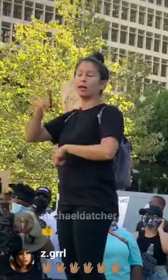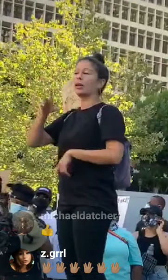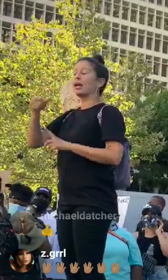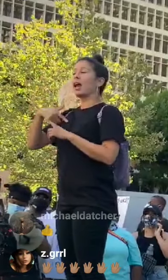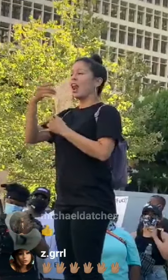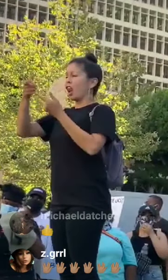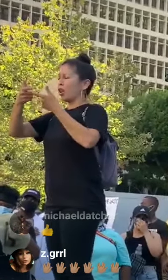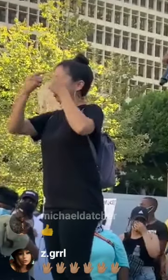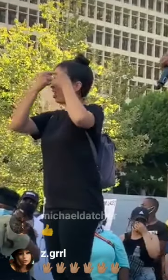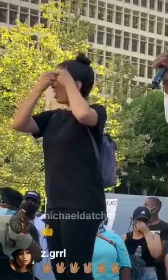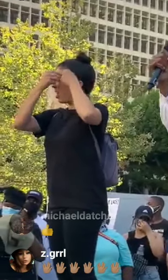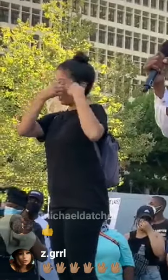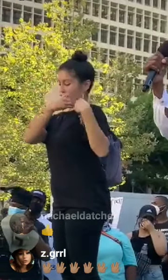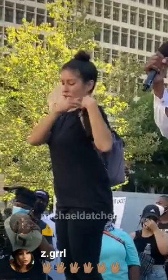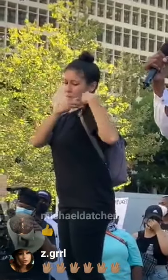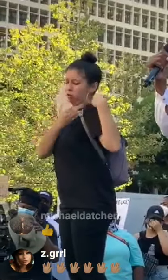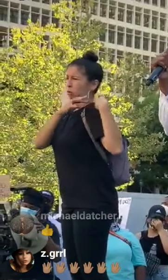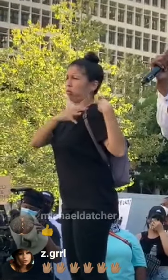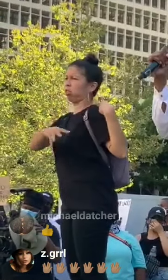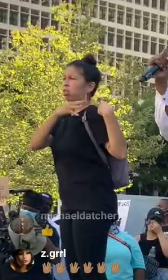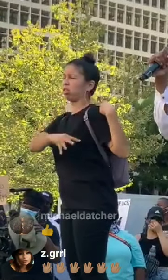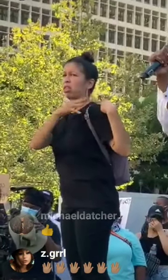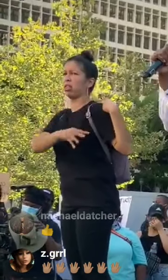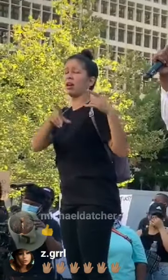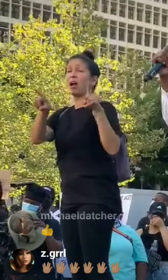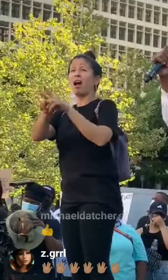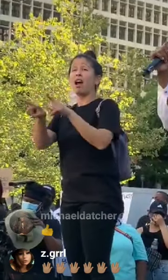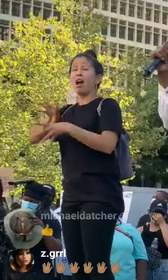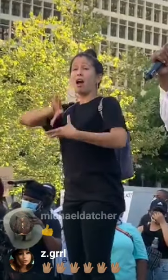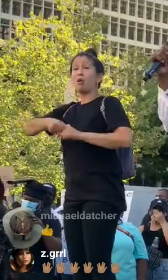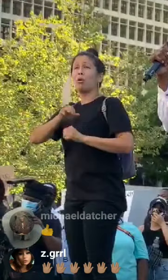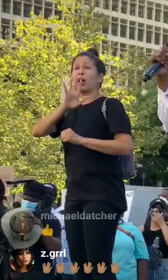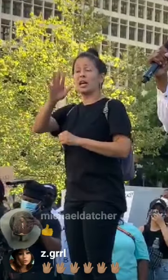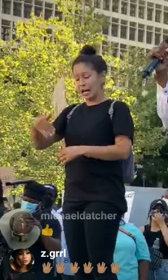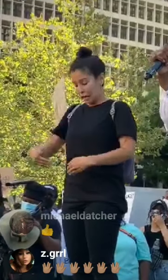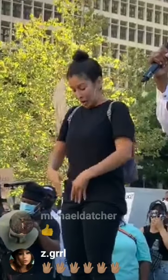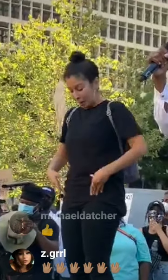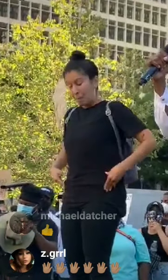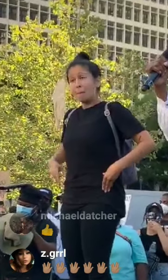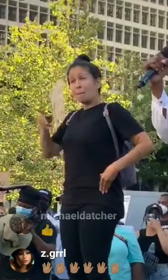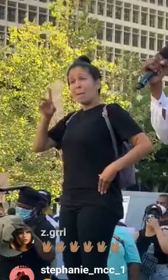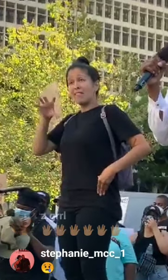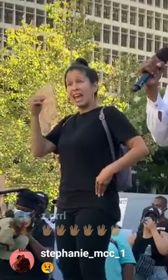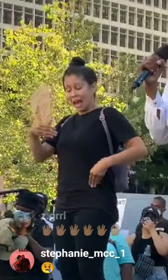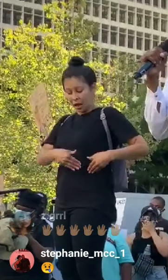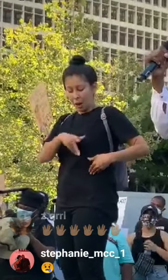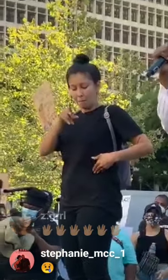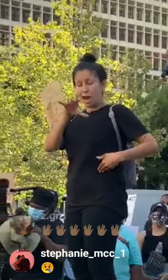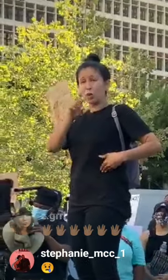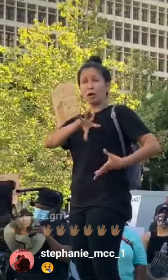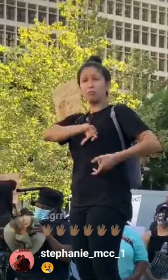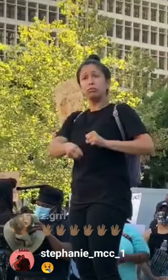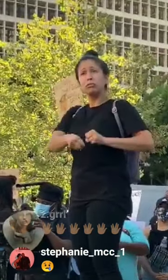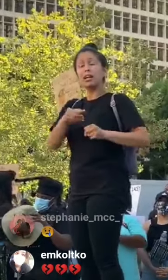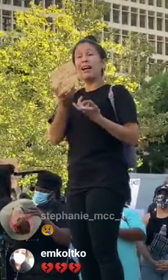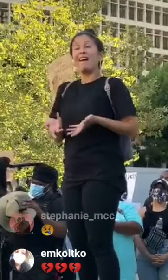a large gash on his shoulder. They also messed up part of his pelvis and his pancreas. And